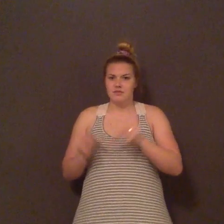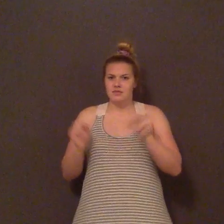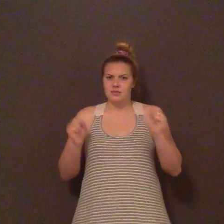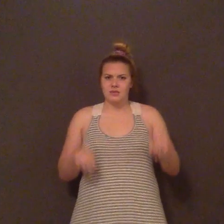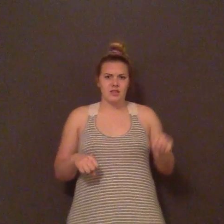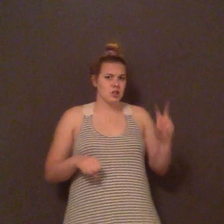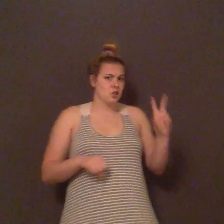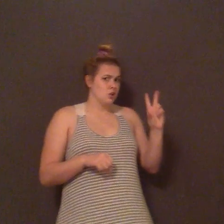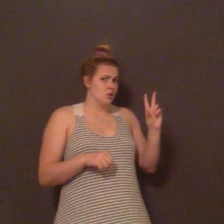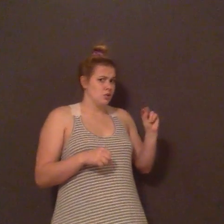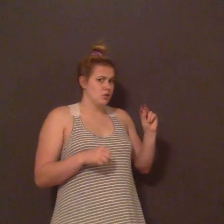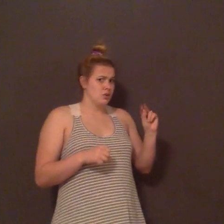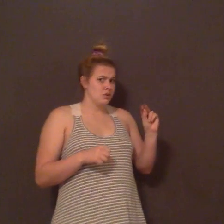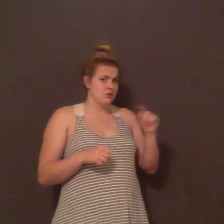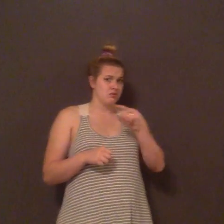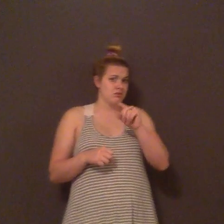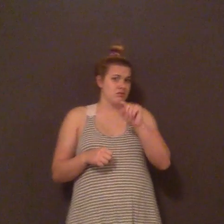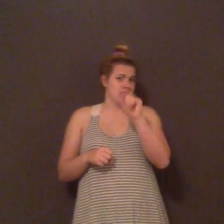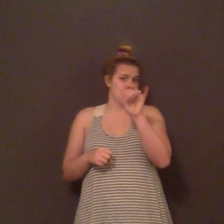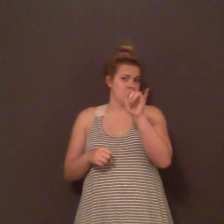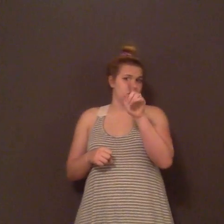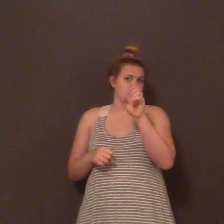It's just Tyler. He's my roommate. The guy in the red shirt.